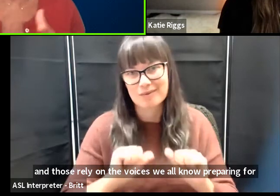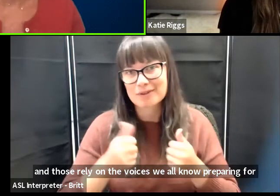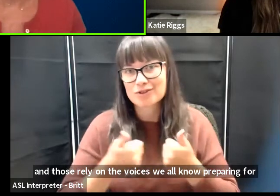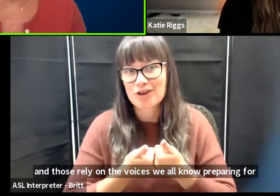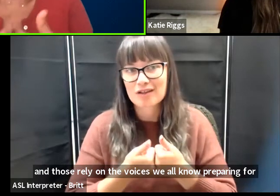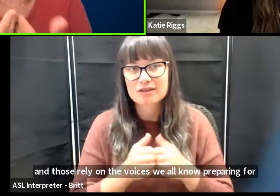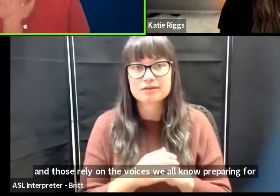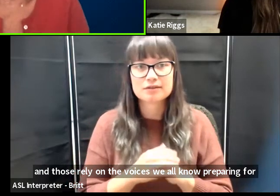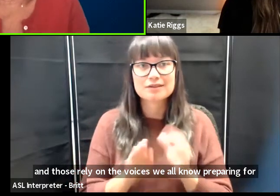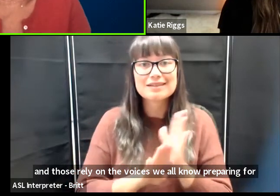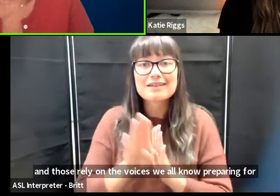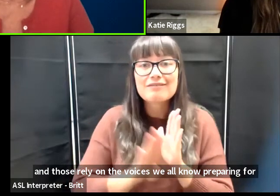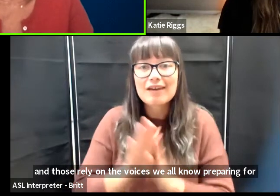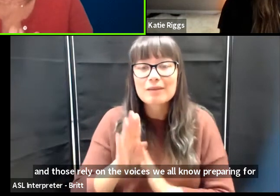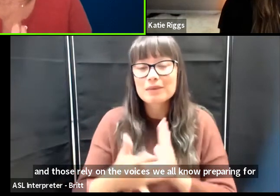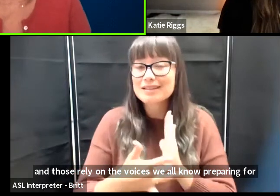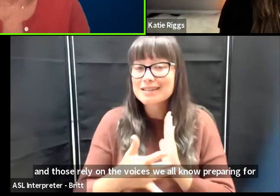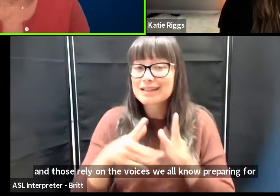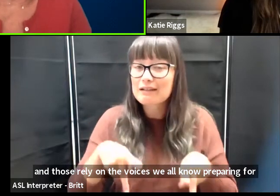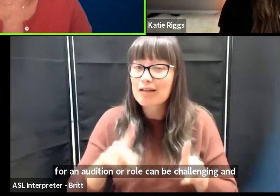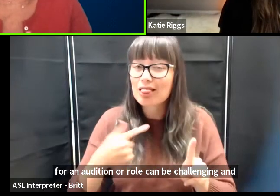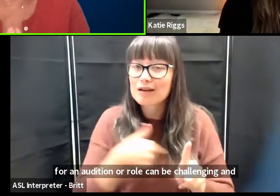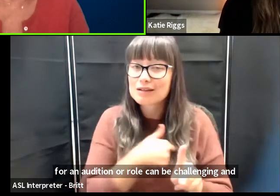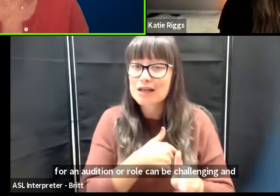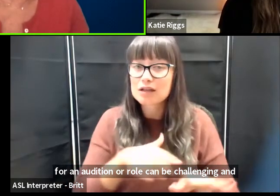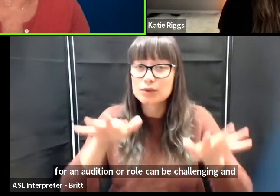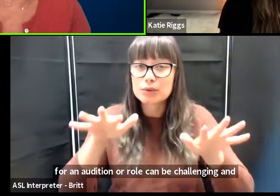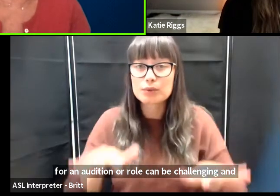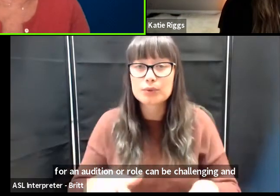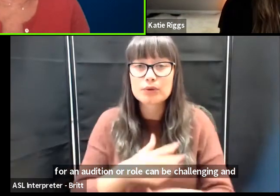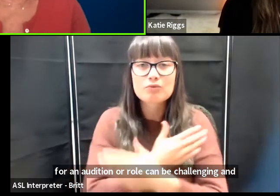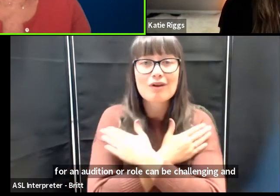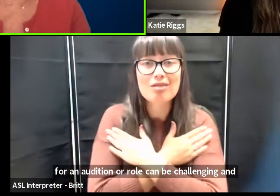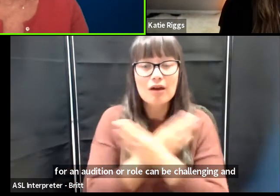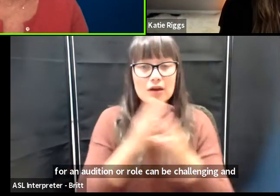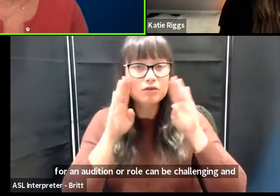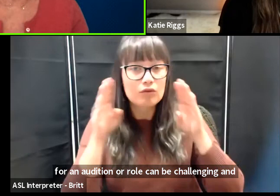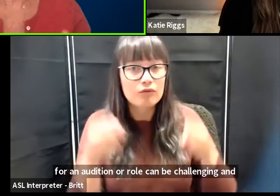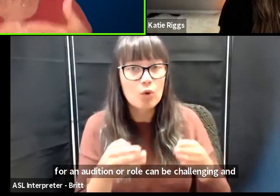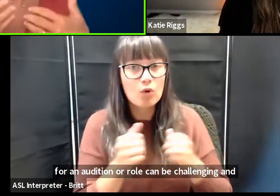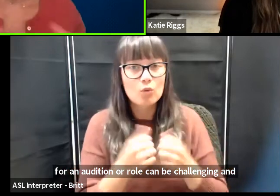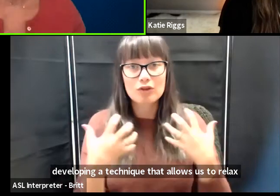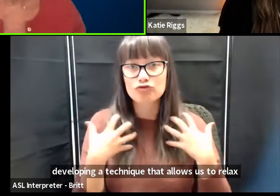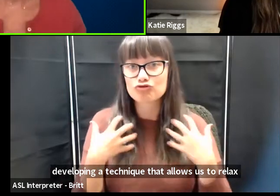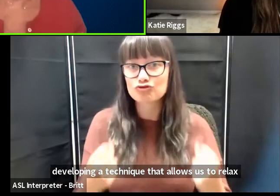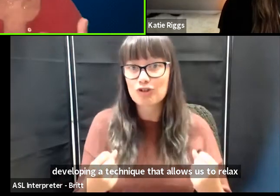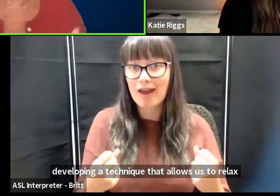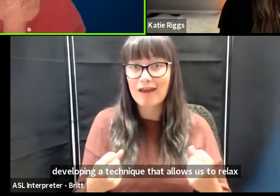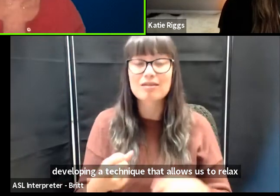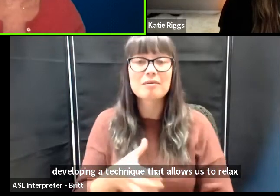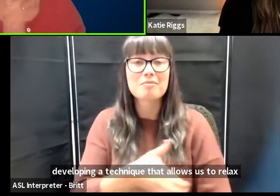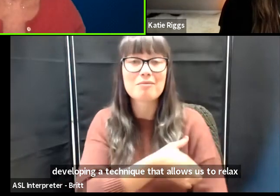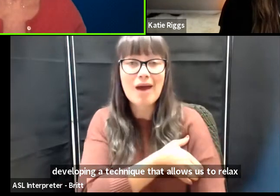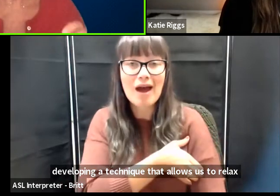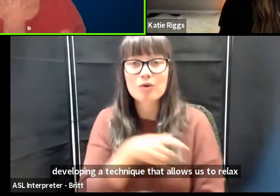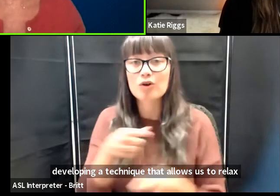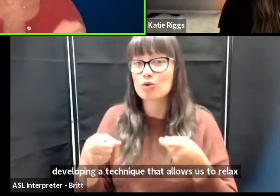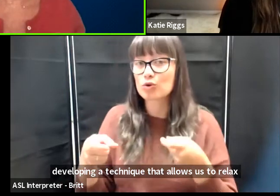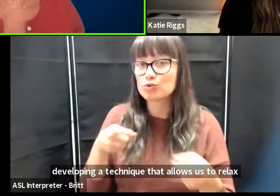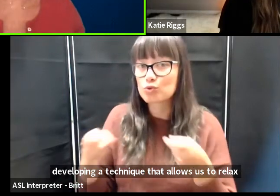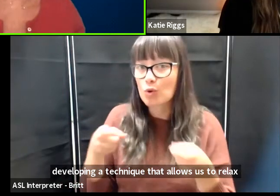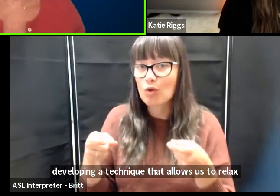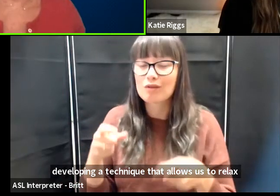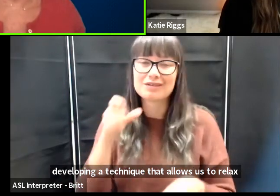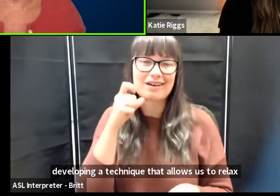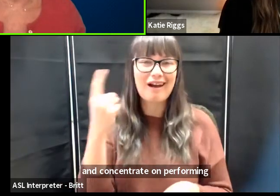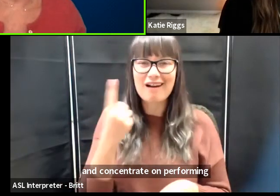And developing a technique that allows us to relax and to concentrate on performing with strength, power, and control isn't